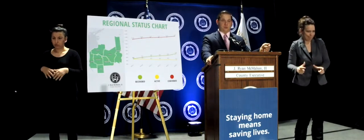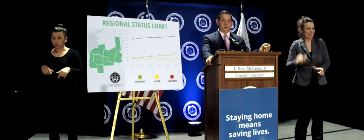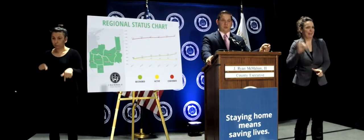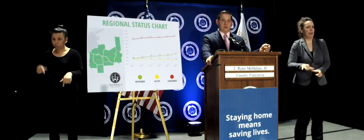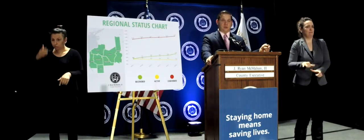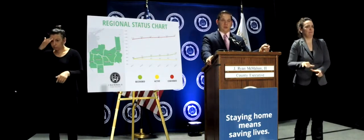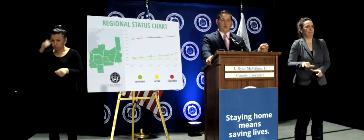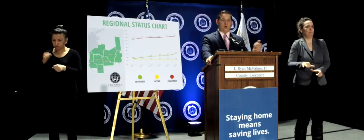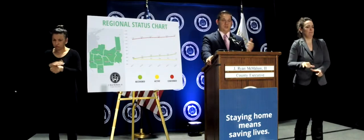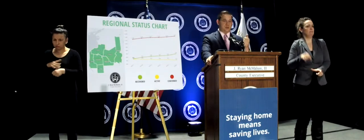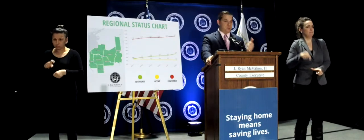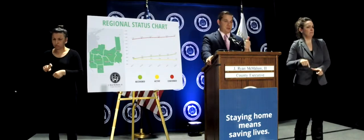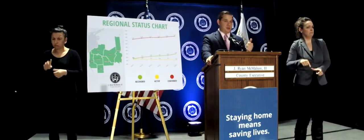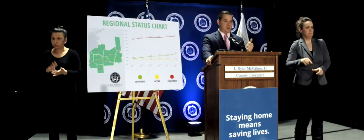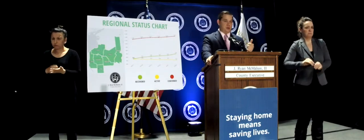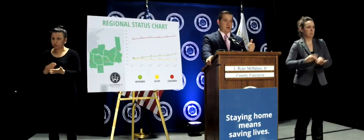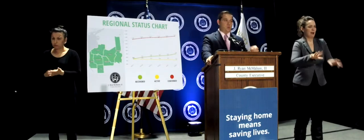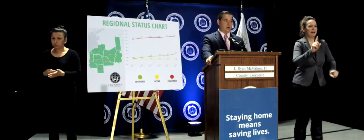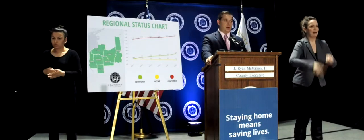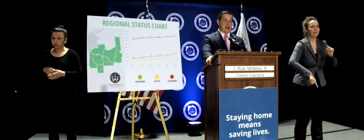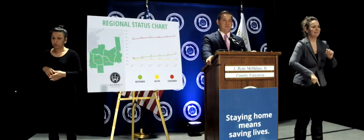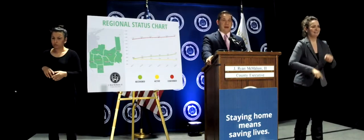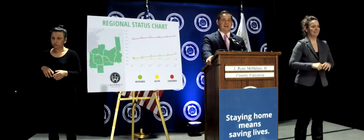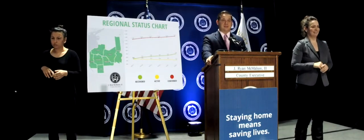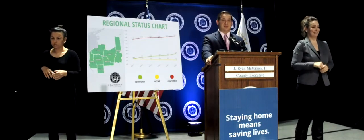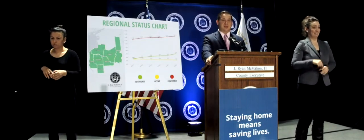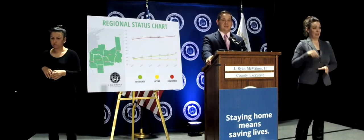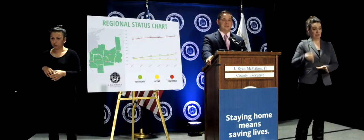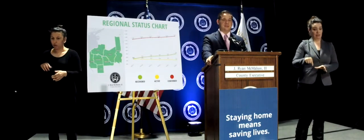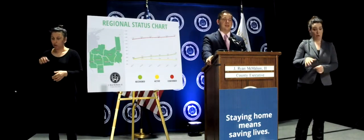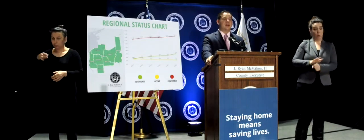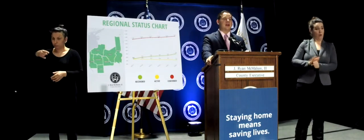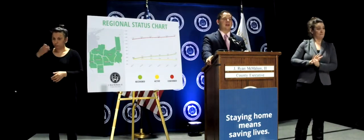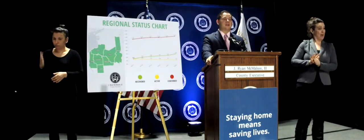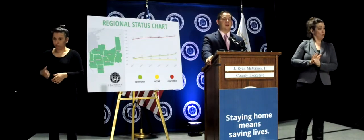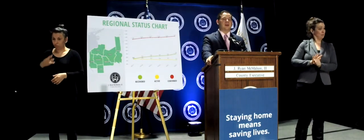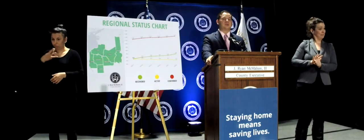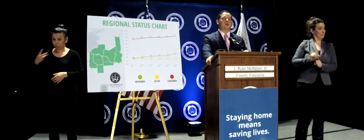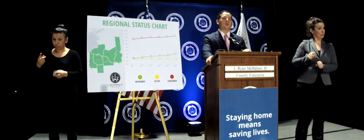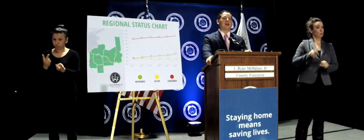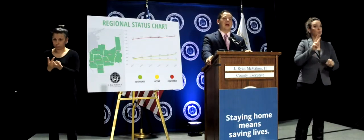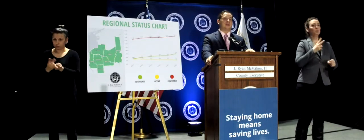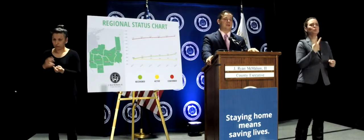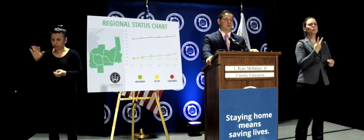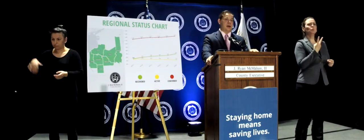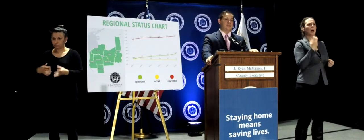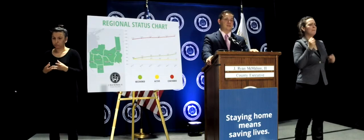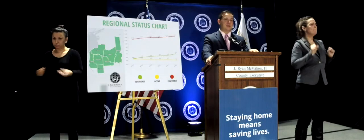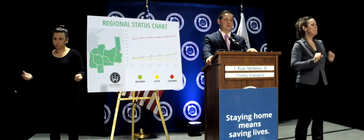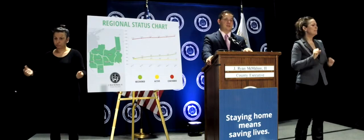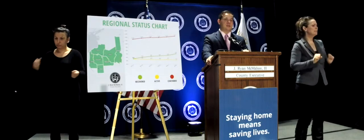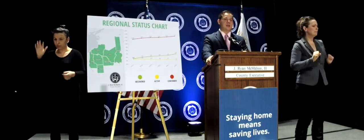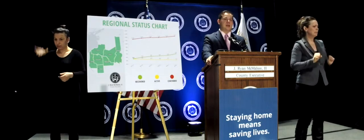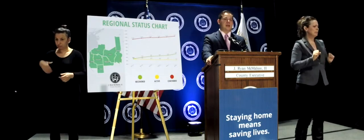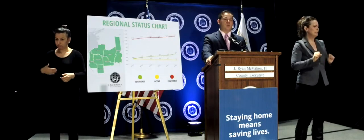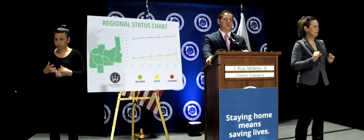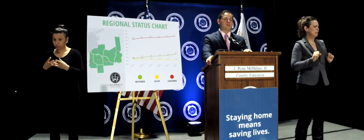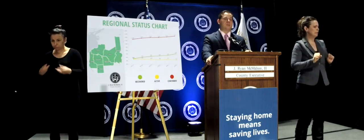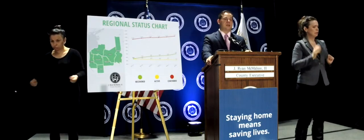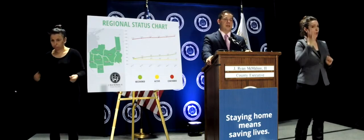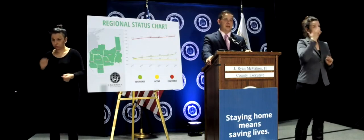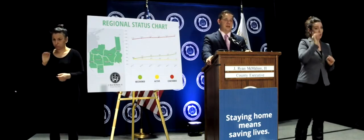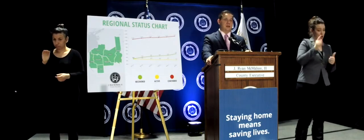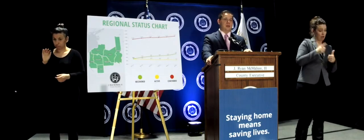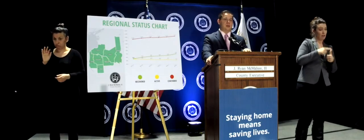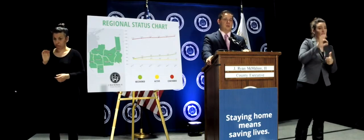flu, or it's going to be here, and we're going to have positive cases, and it's us reacting to the positive cases and